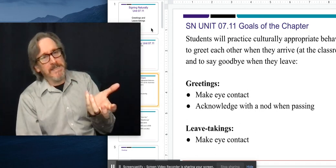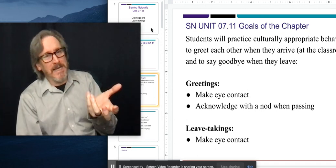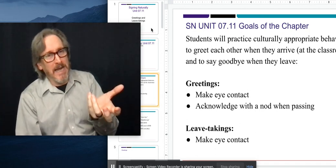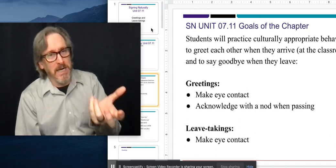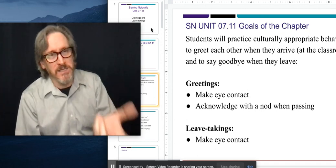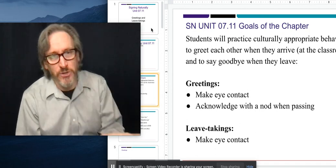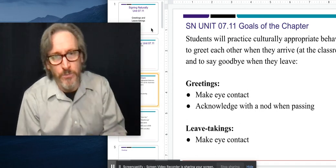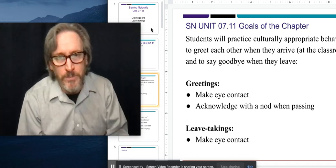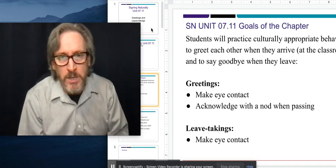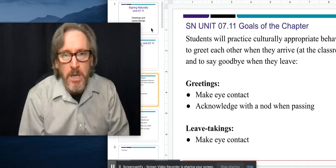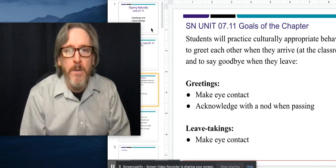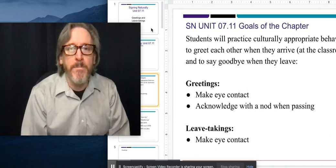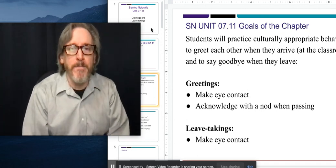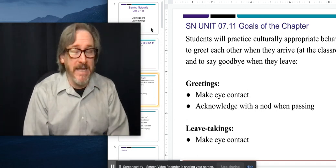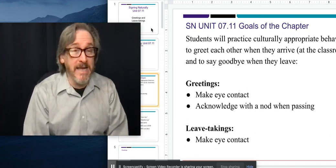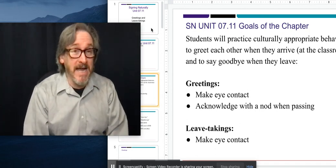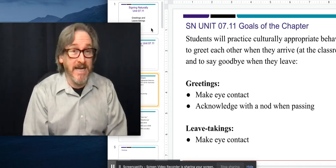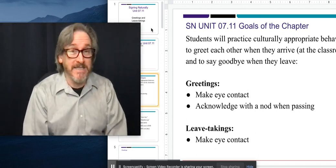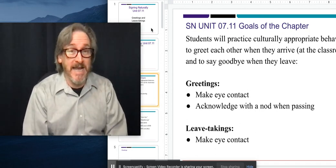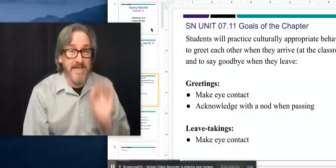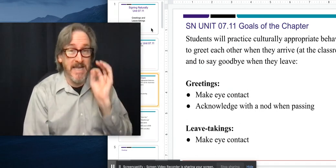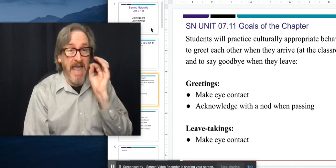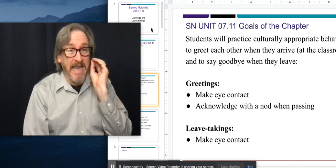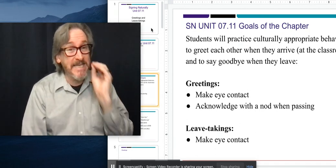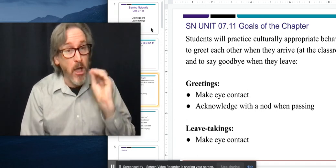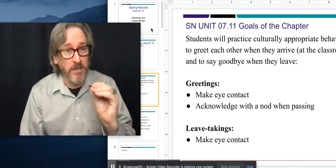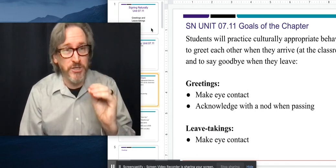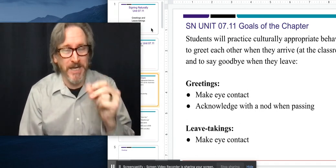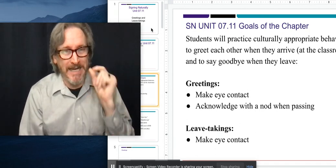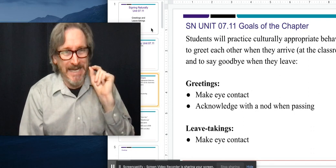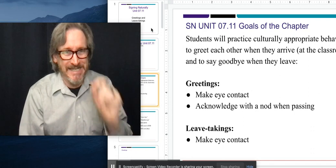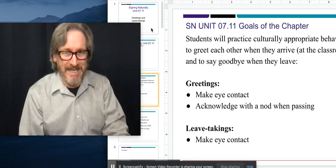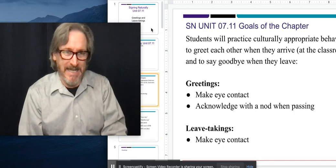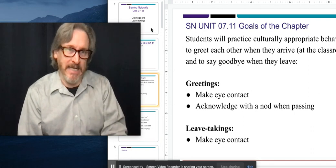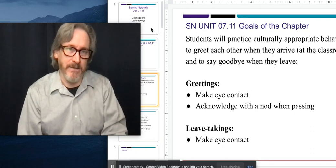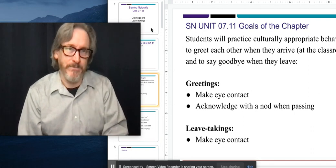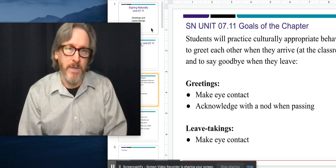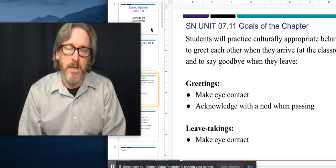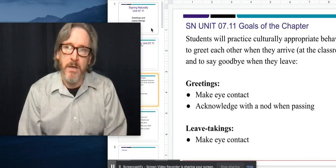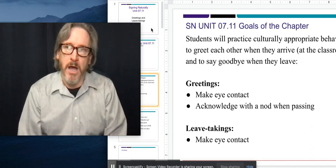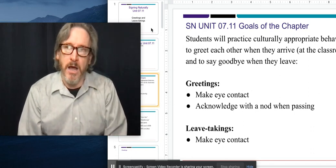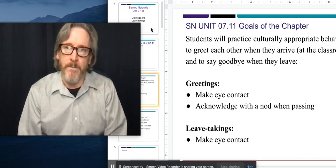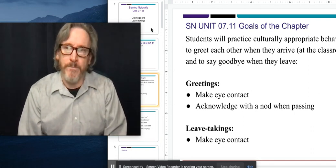do this on Zoom, but making eye contact, acknowledging is the key.